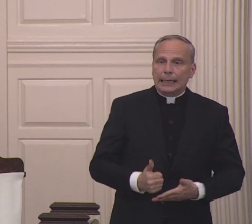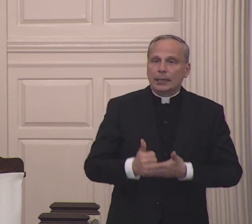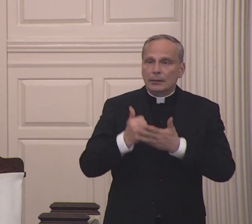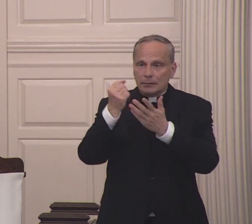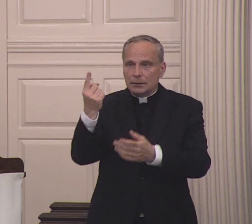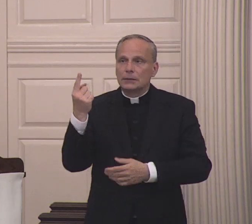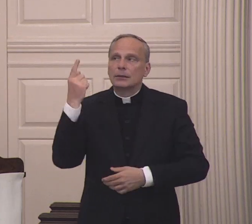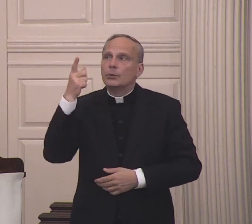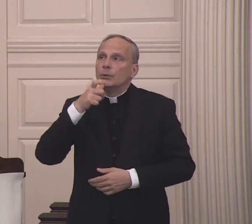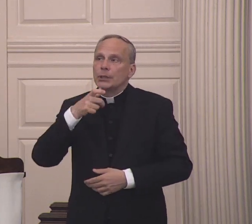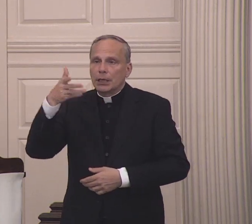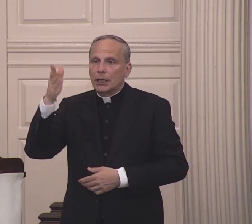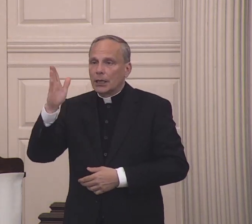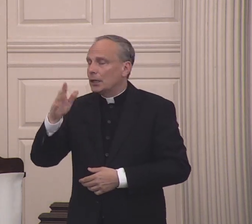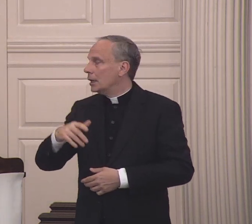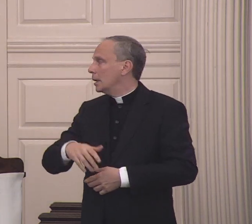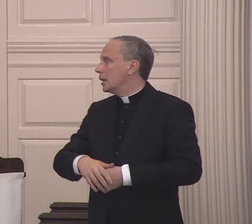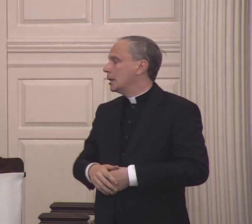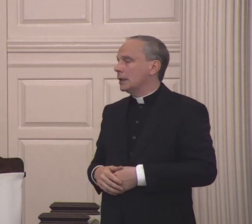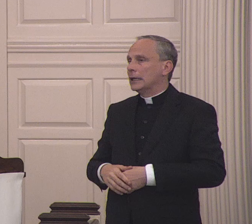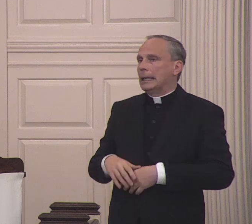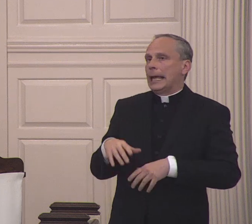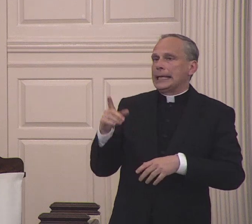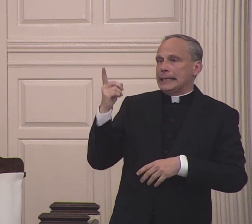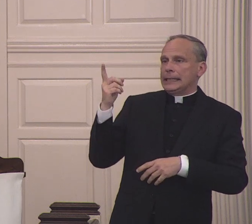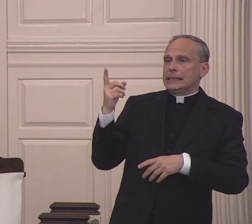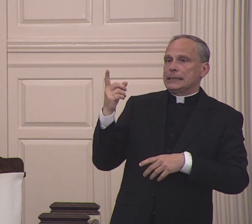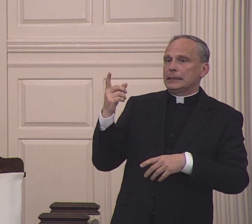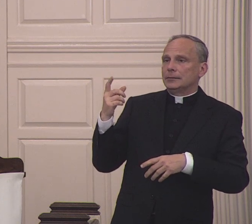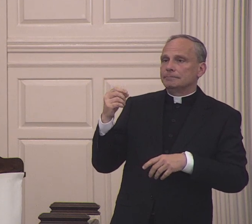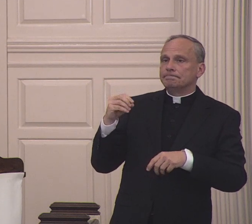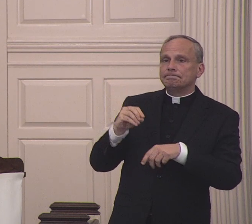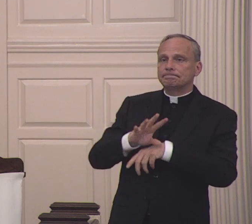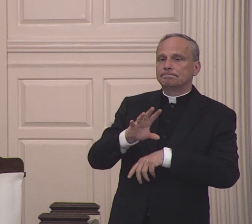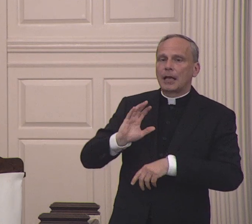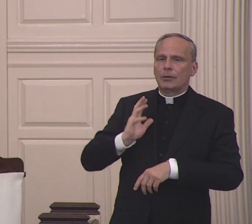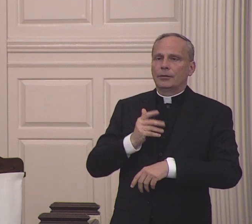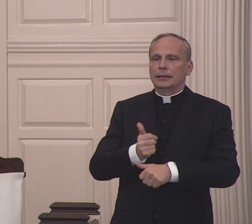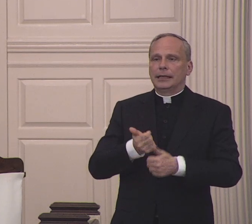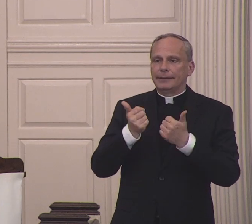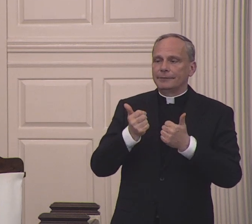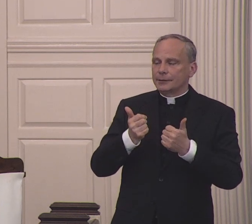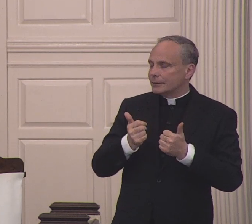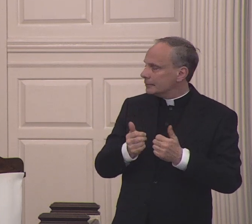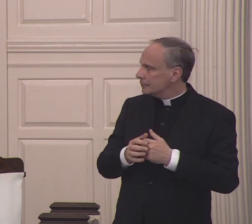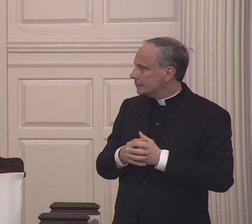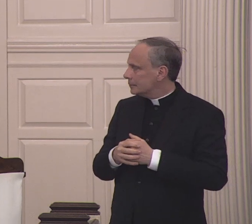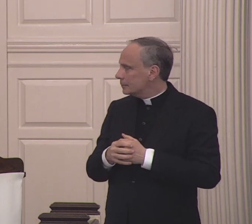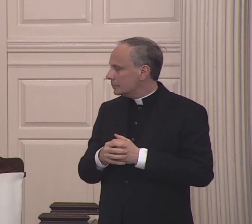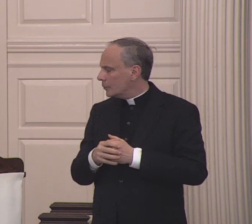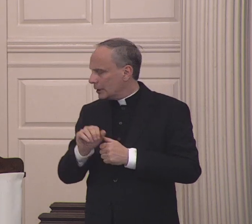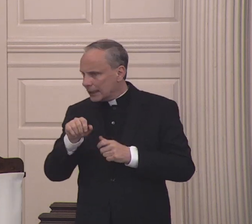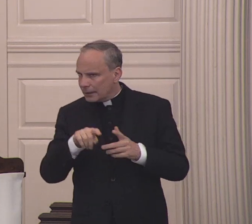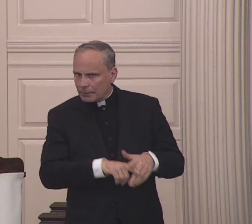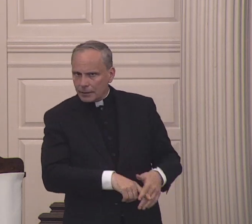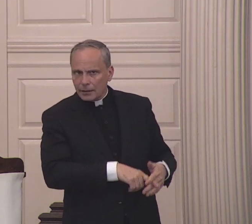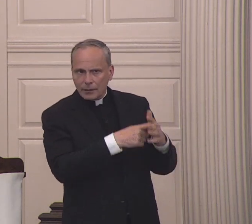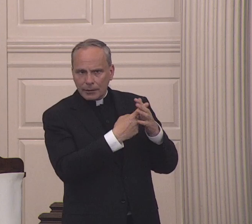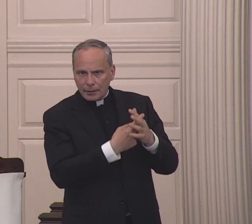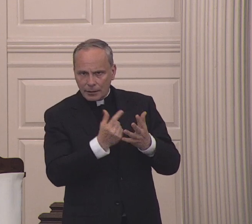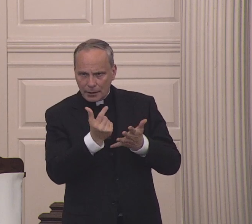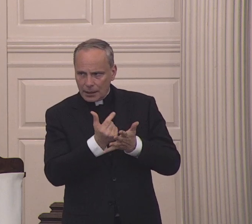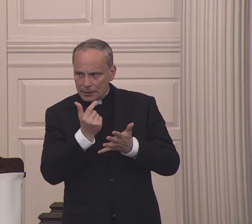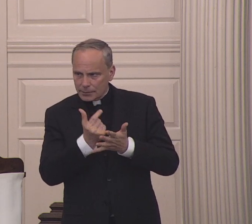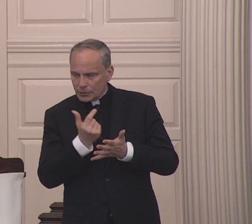something about God acting in our lives. I think we can begin from the